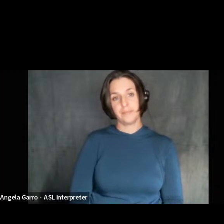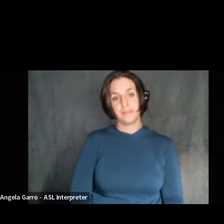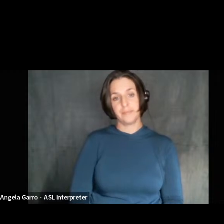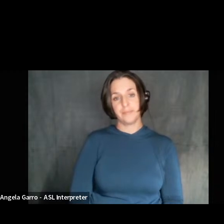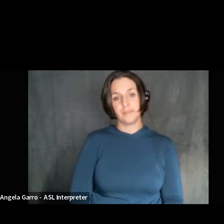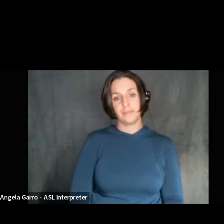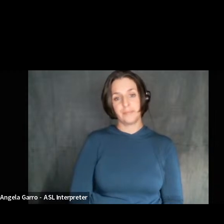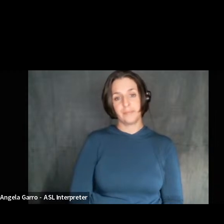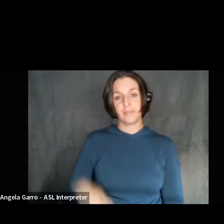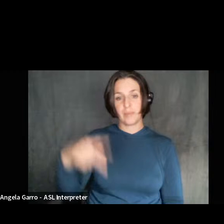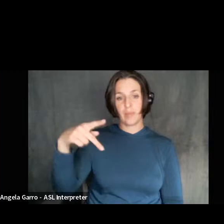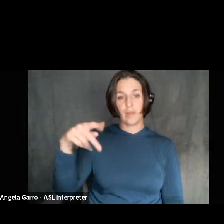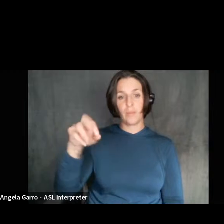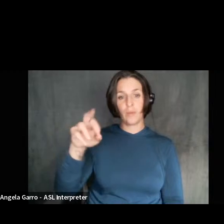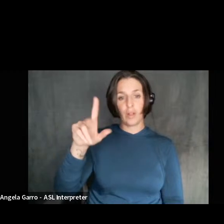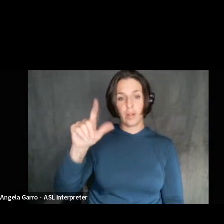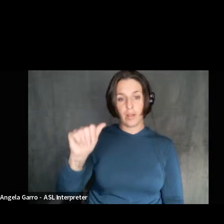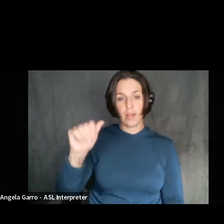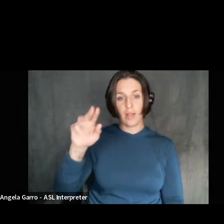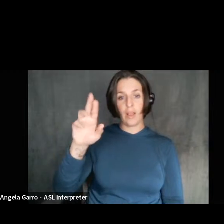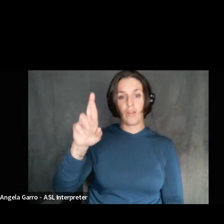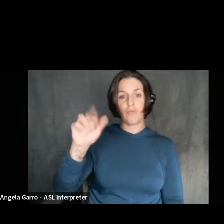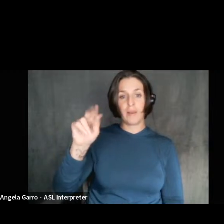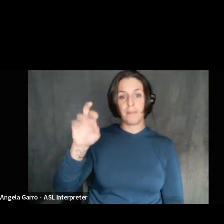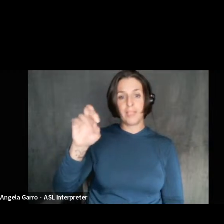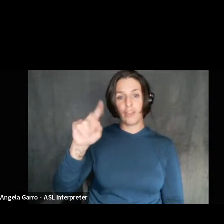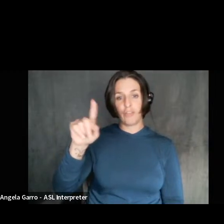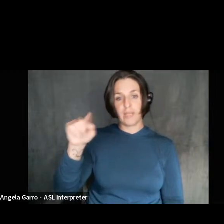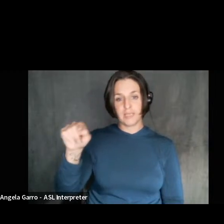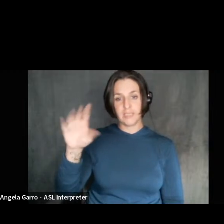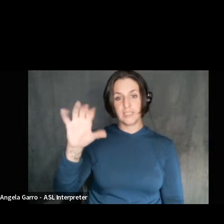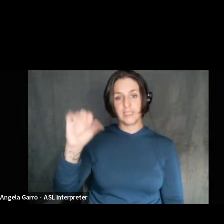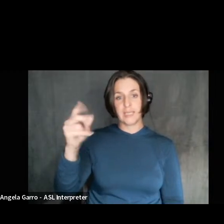Perla Ramirez Sanchez, Lisa Reed,